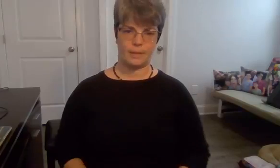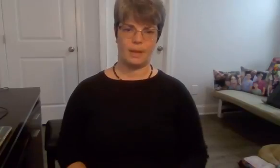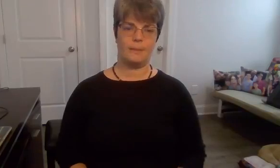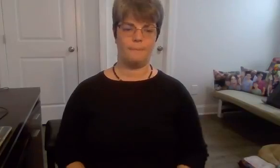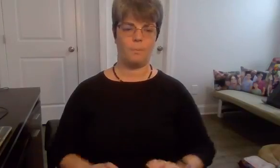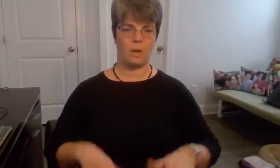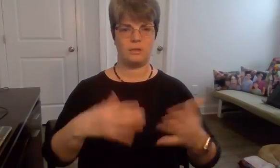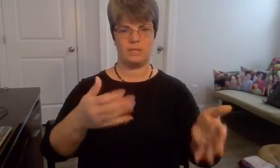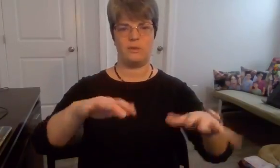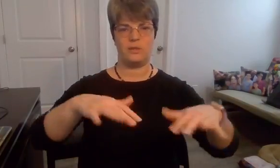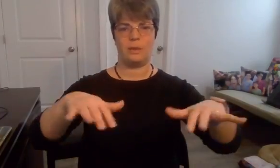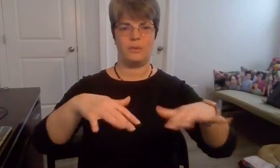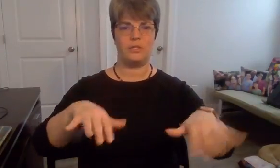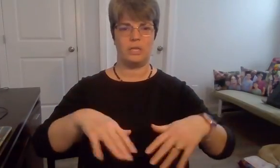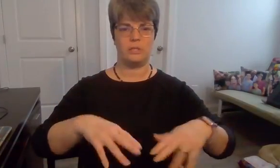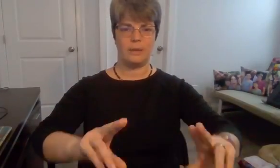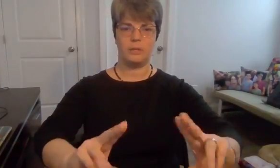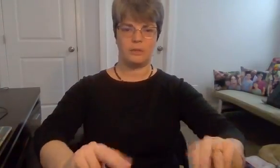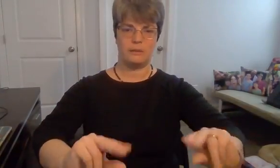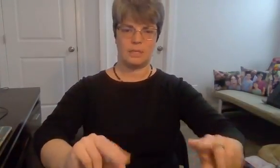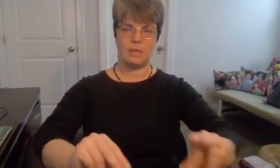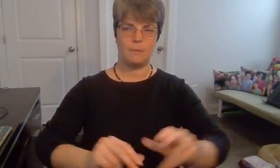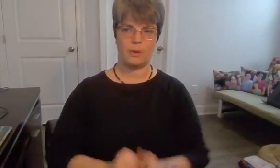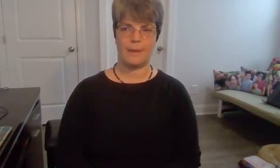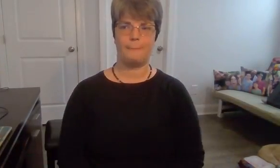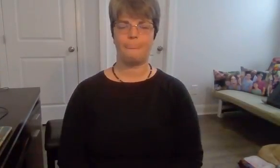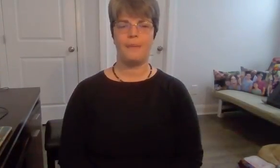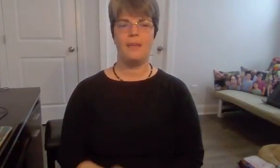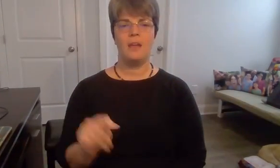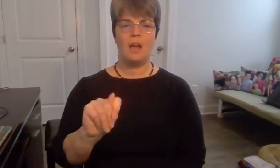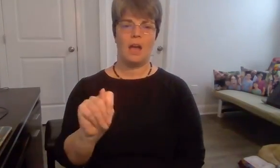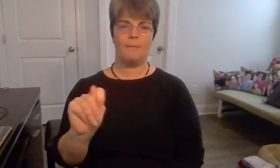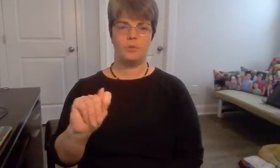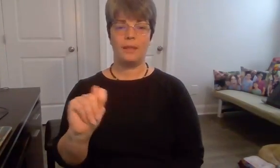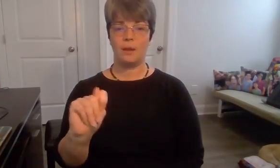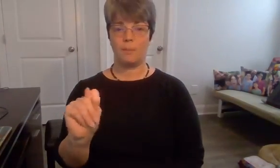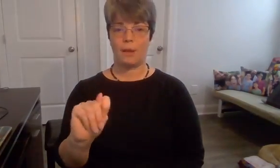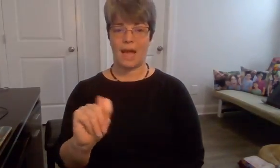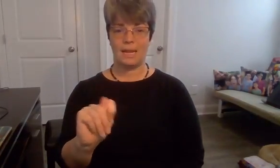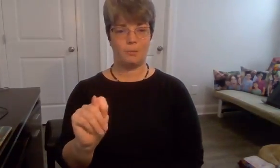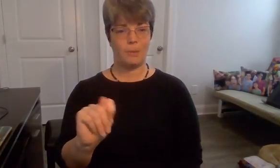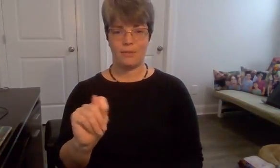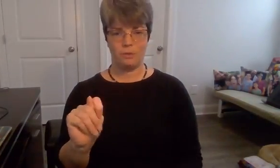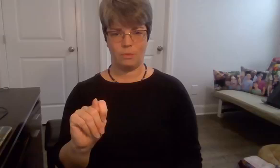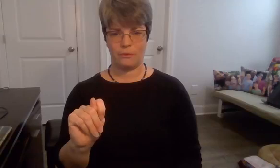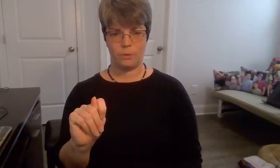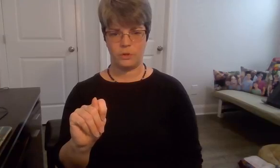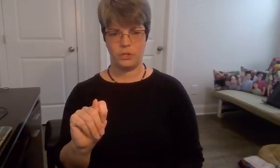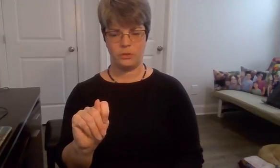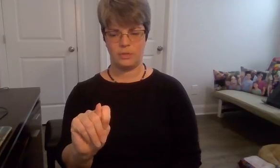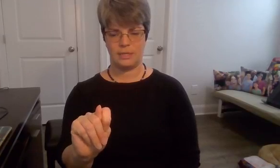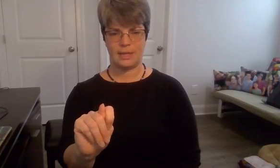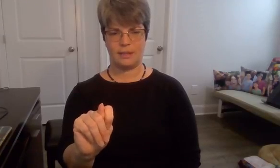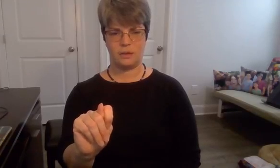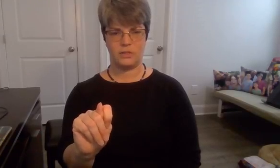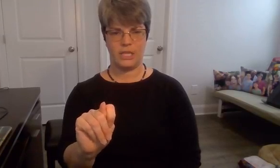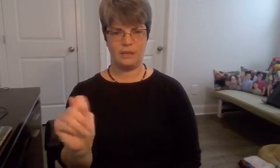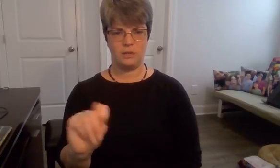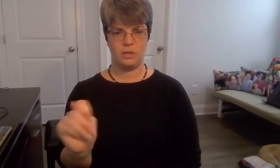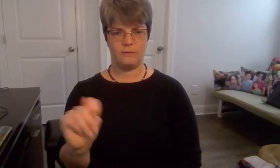them. Because they were usually up on the changing table, so I would sign diaper on them. Toilet or potty or bathroom, whatever words you use, it's that letter T, and you give it a